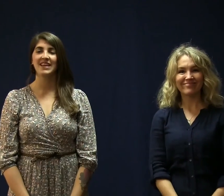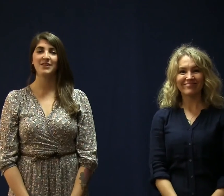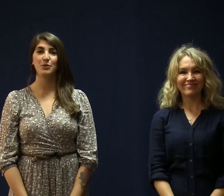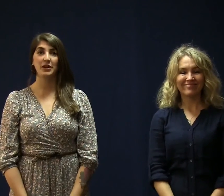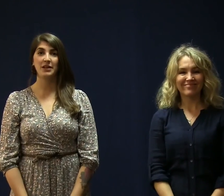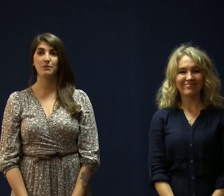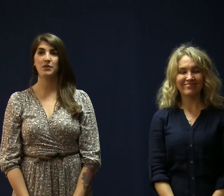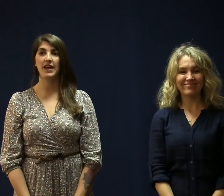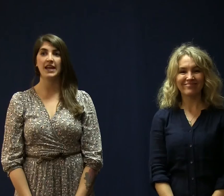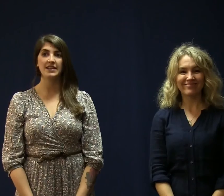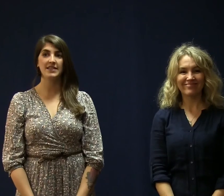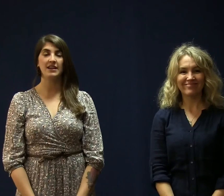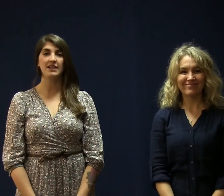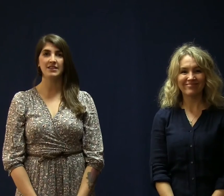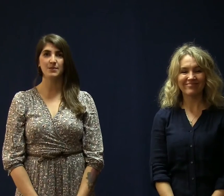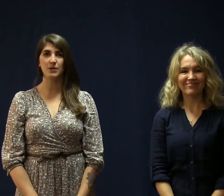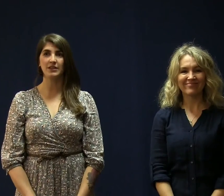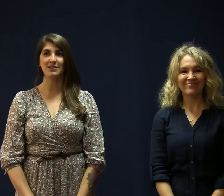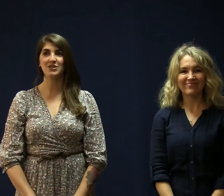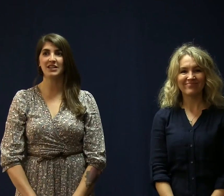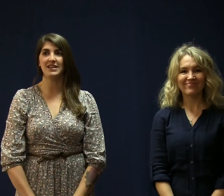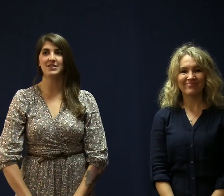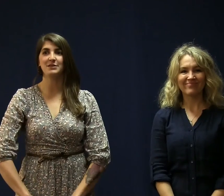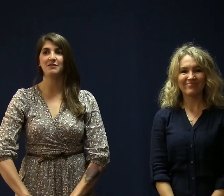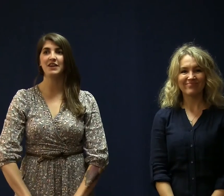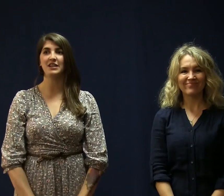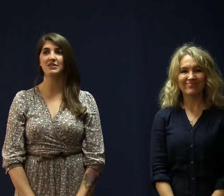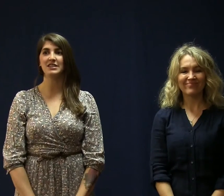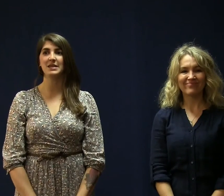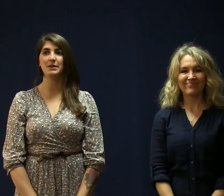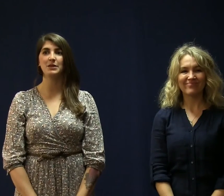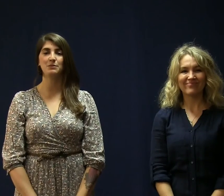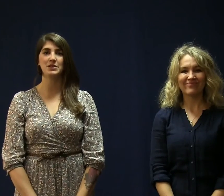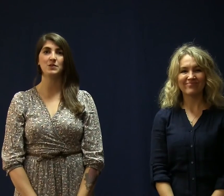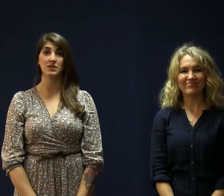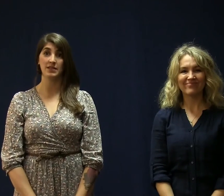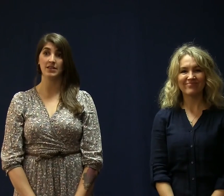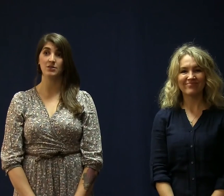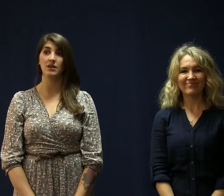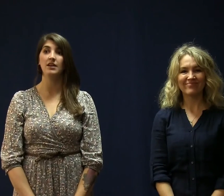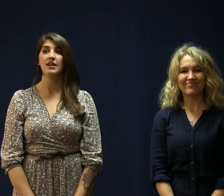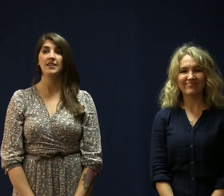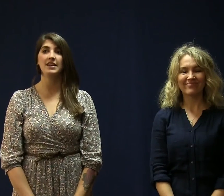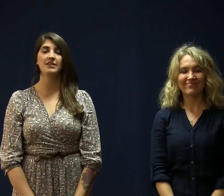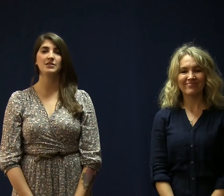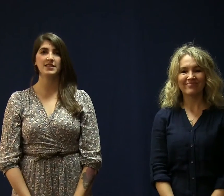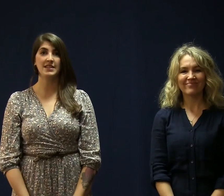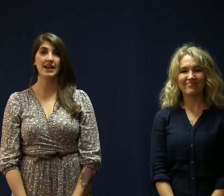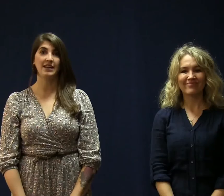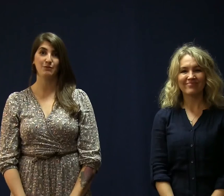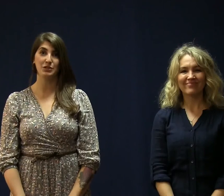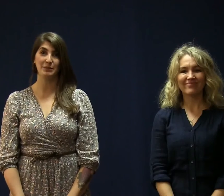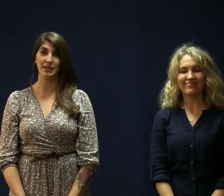In the morning, both the ASL and spoken language classroom follow a typical preschool schedule that includes snack and morning